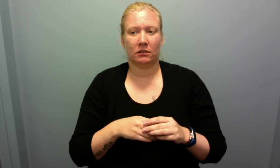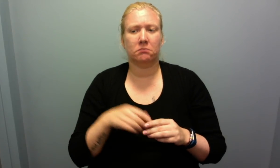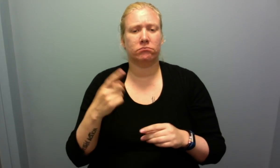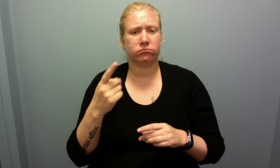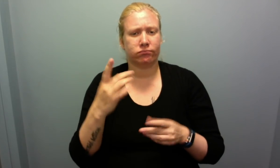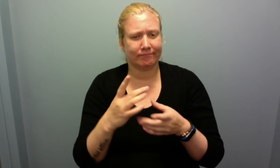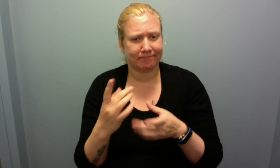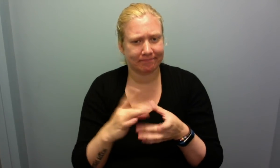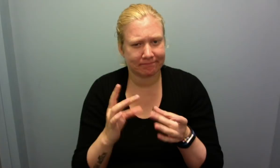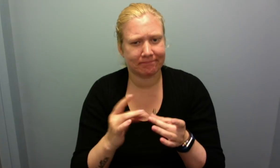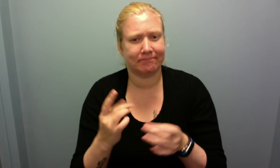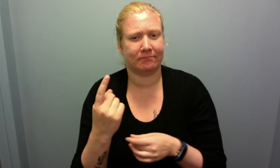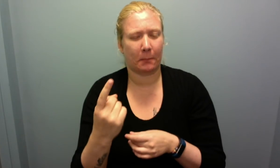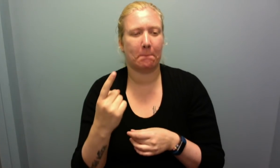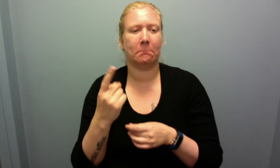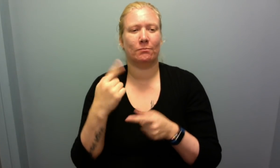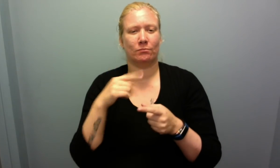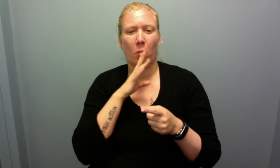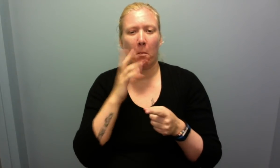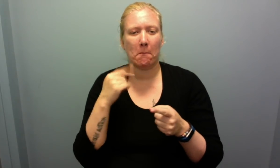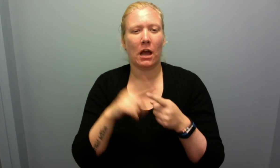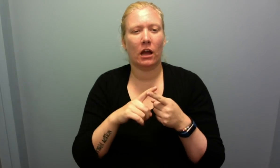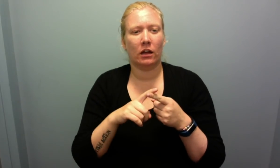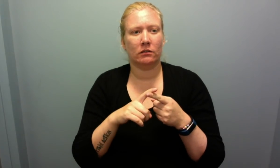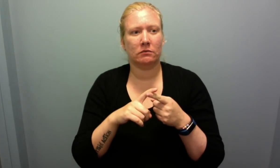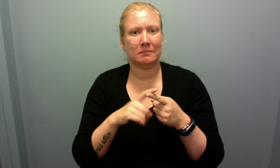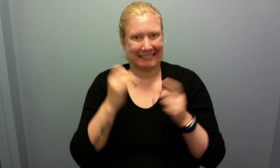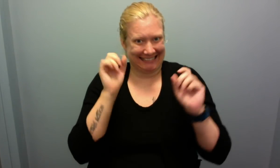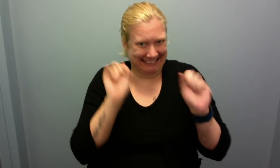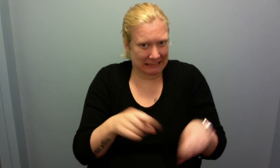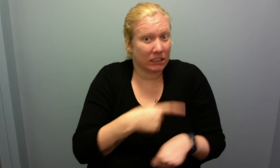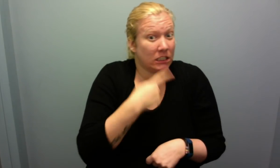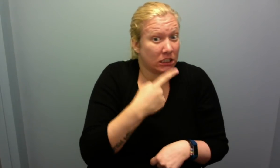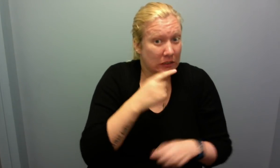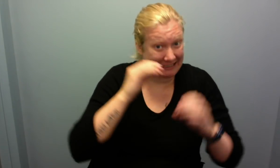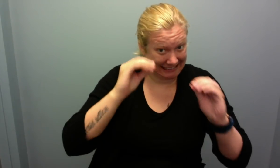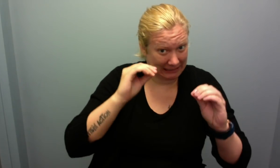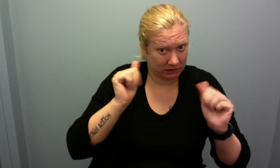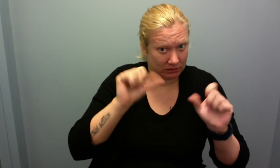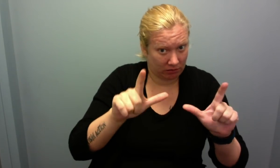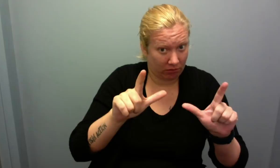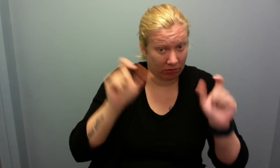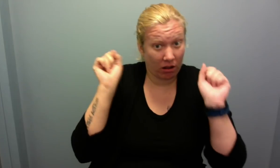And it seems like there were a lot of comments responding specifically